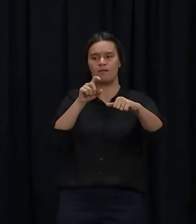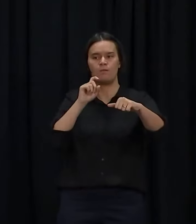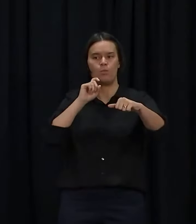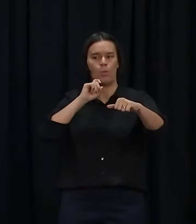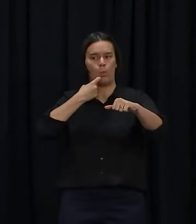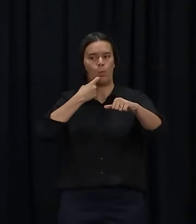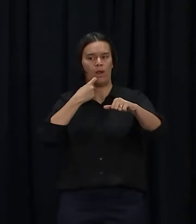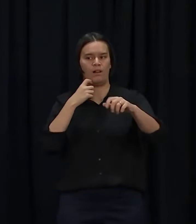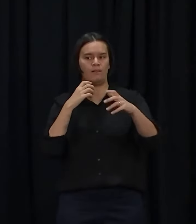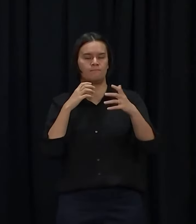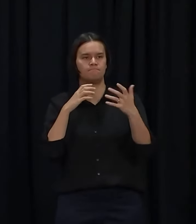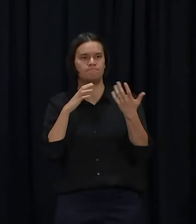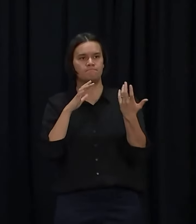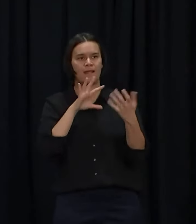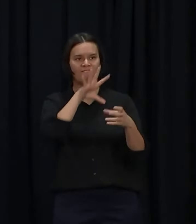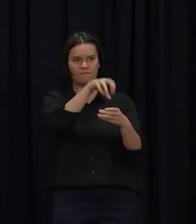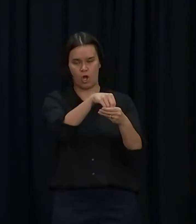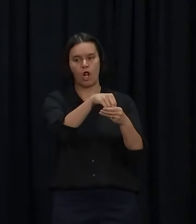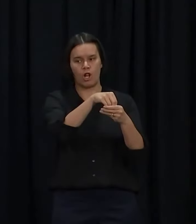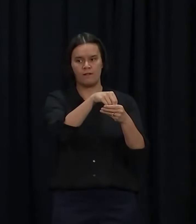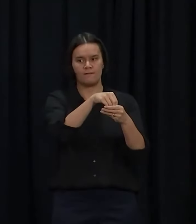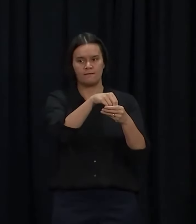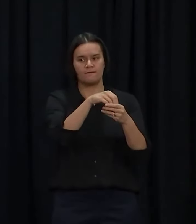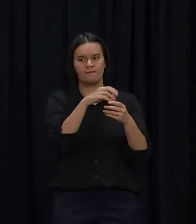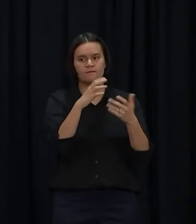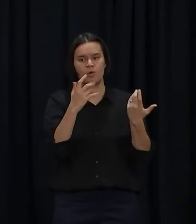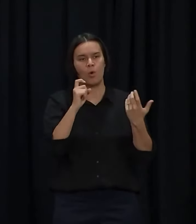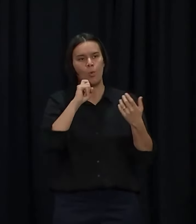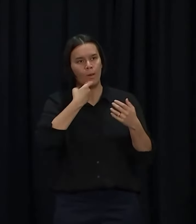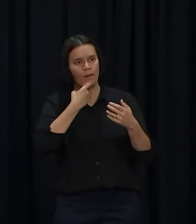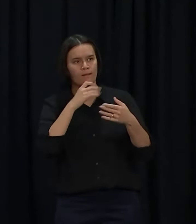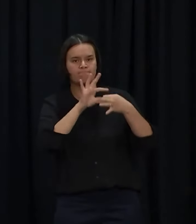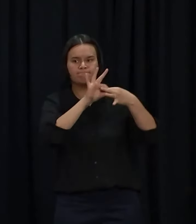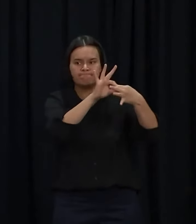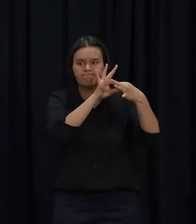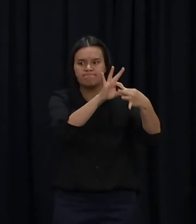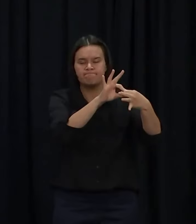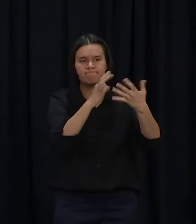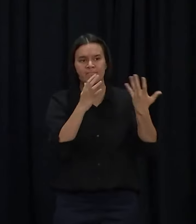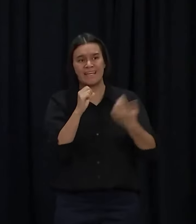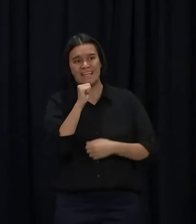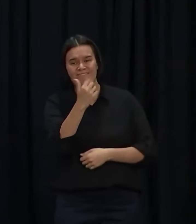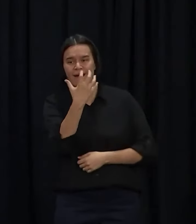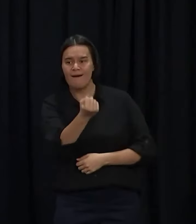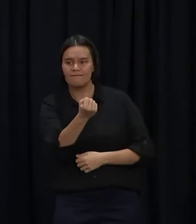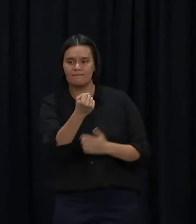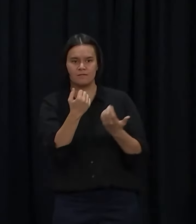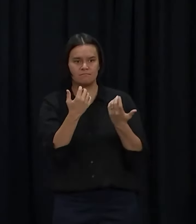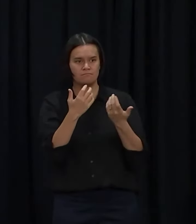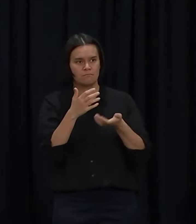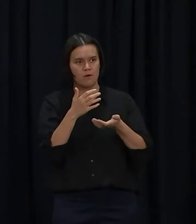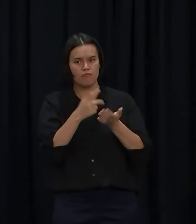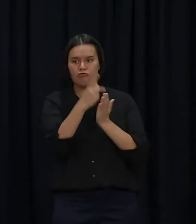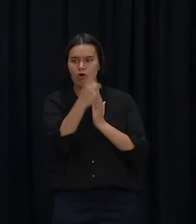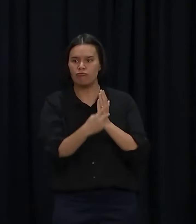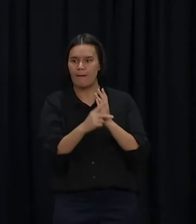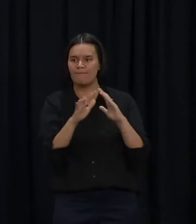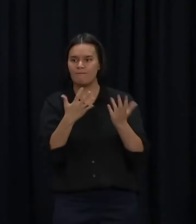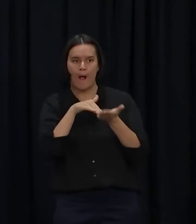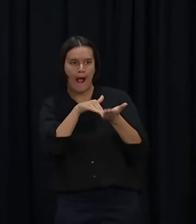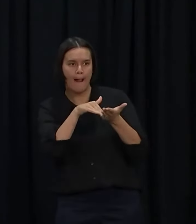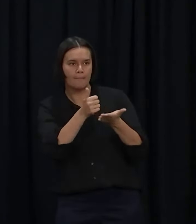It comes down to things like political engagement, where there are in place aid and development programs, the ability to travel into New